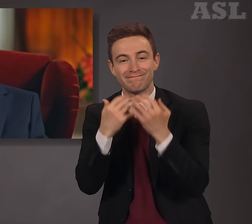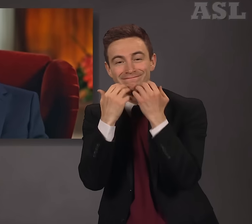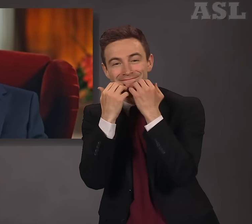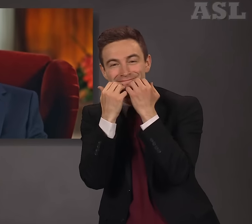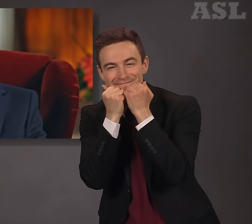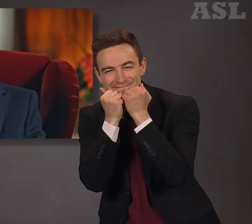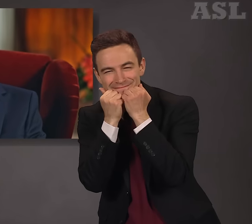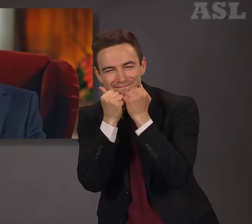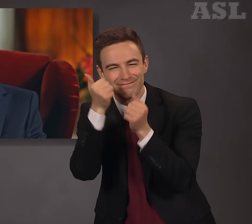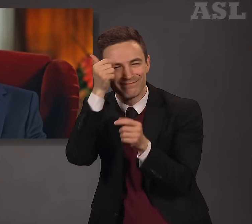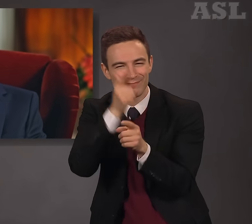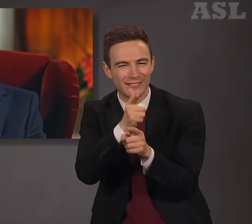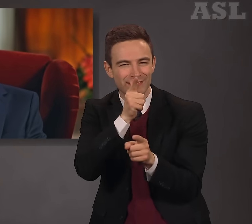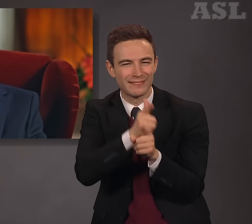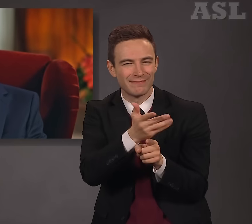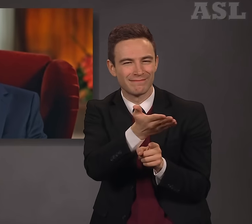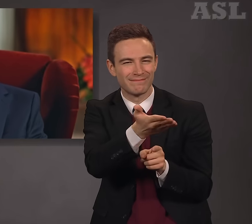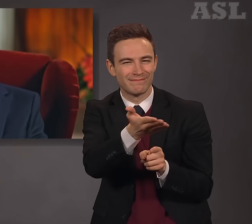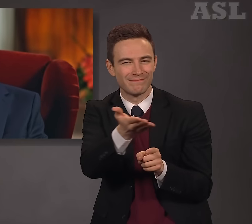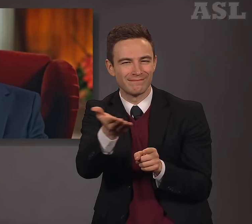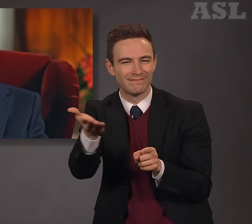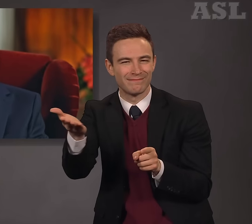My dear brothers and sisters,